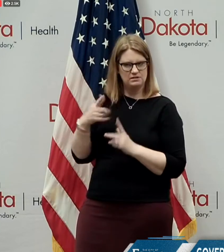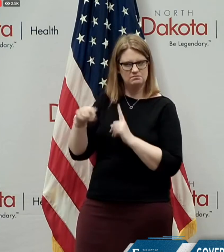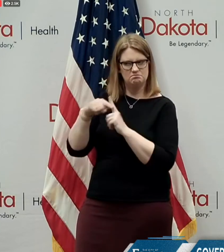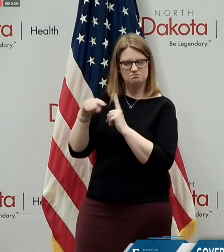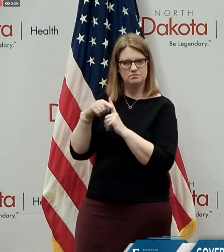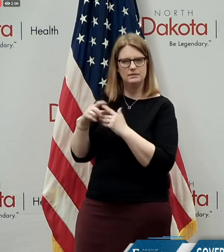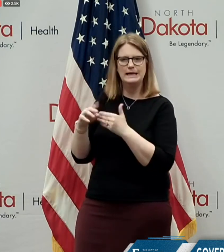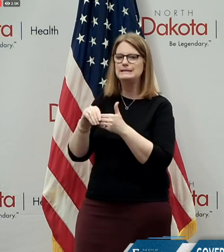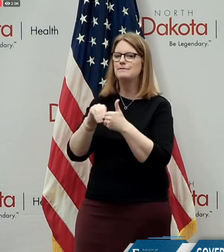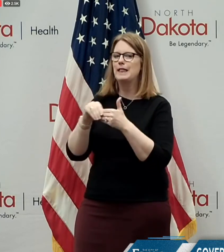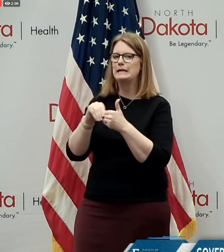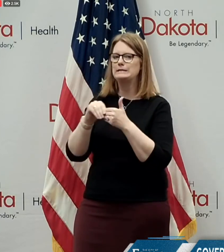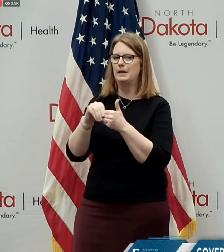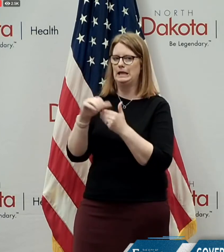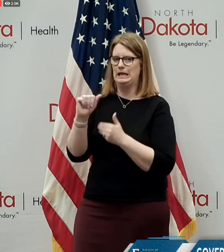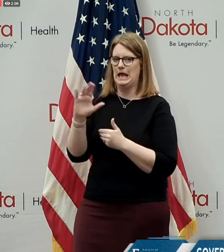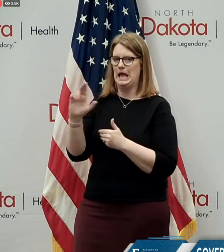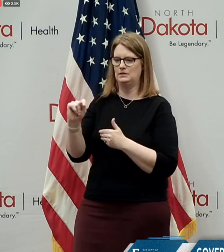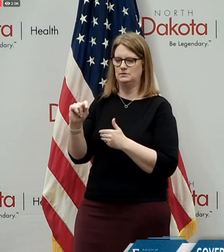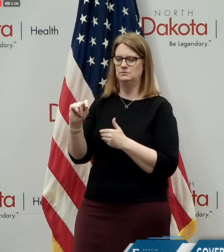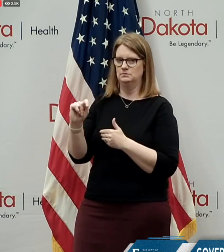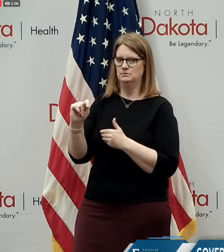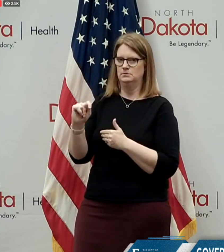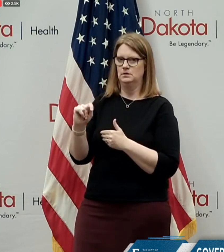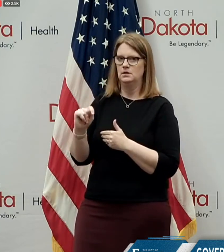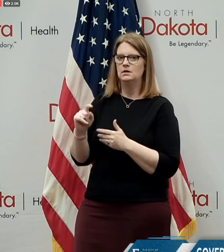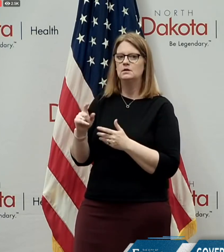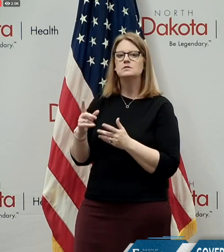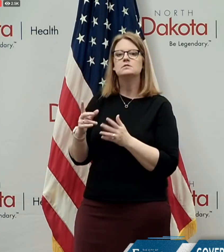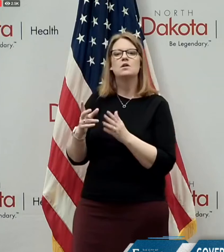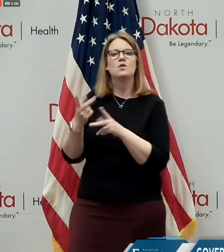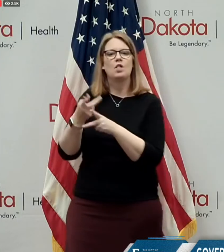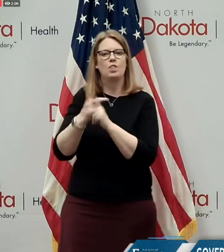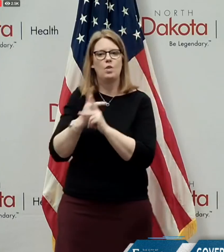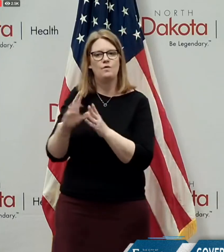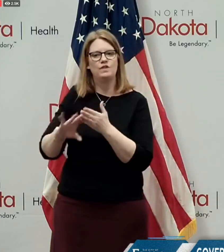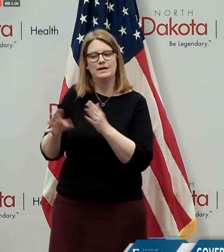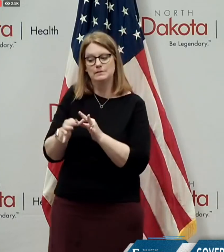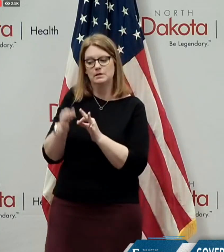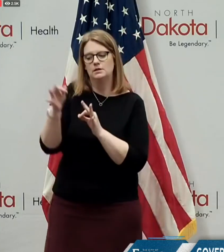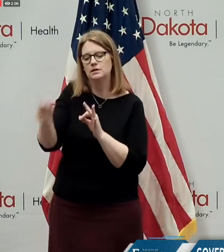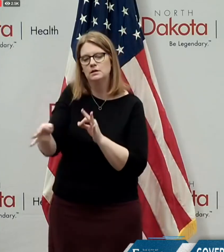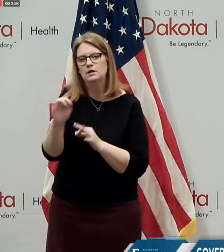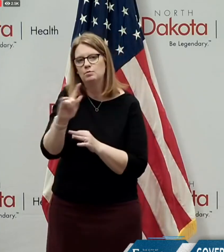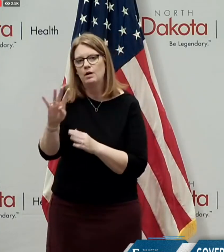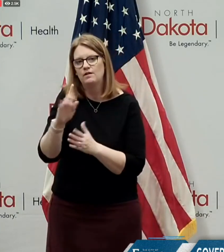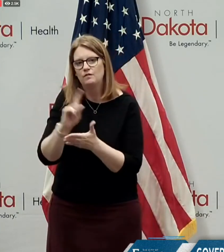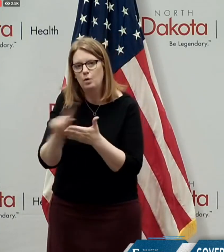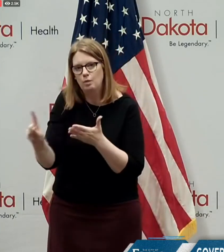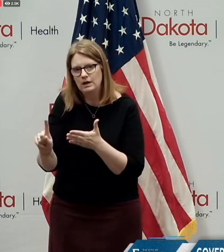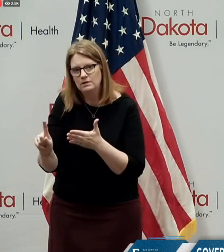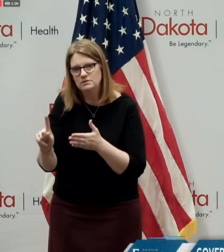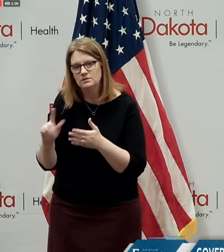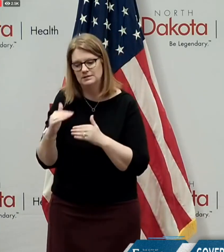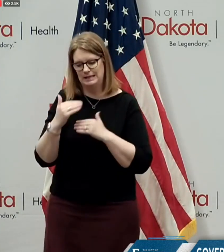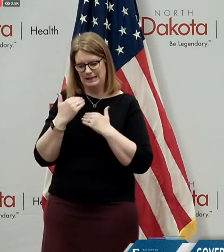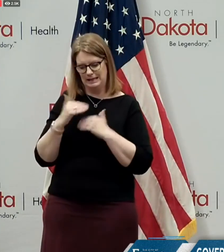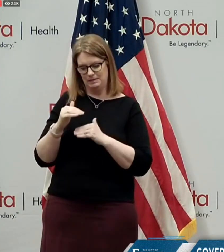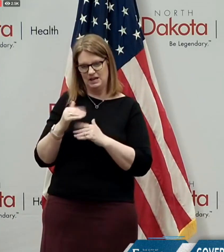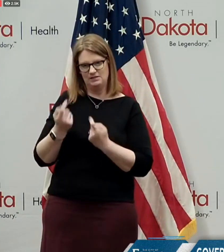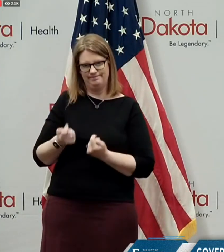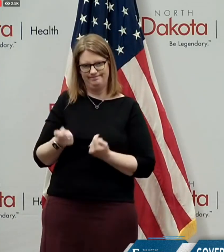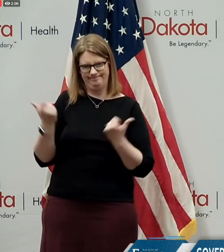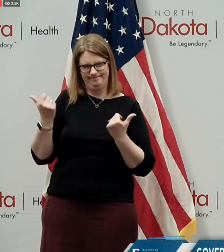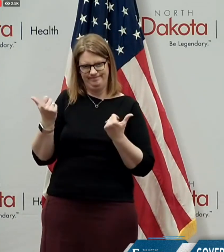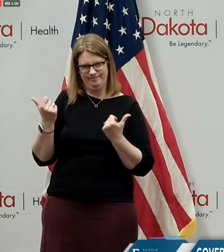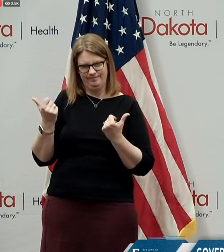is Flexibility Act. This will extend loan forgiveness for expenses up to 24 weeks, removes limitations that restrict non-payroll